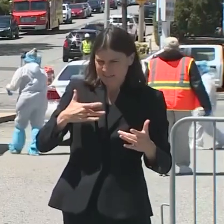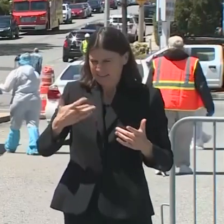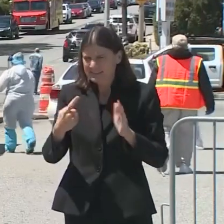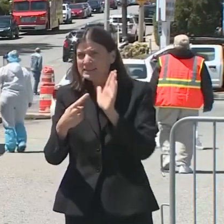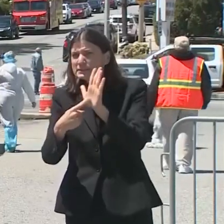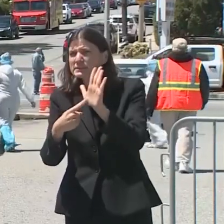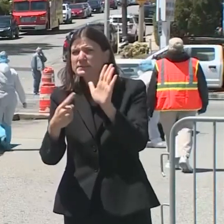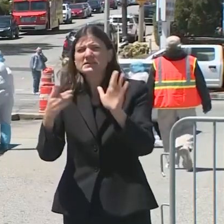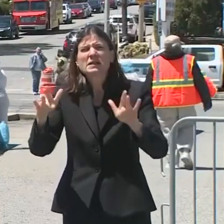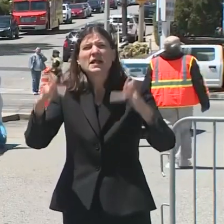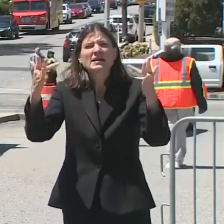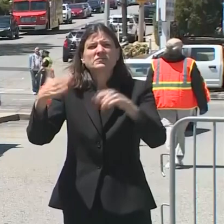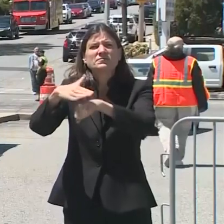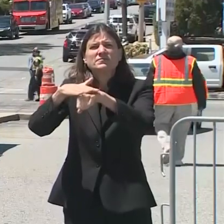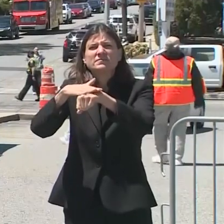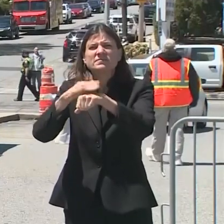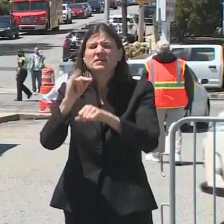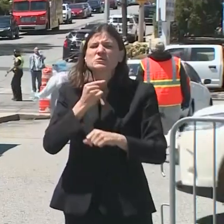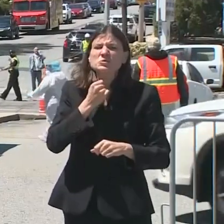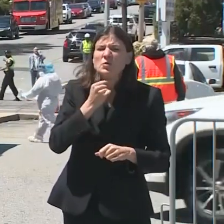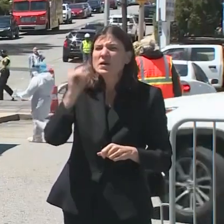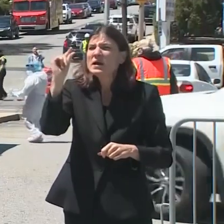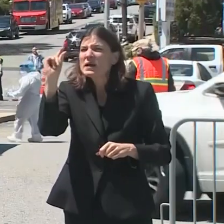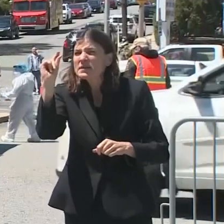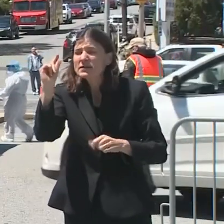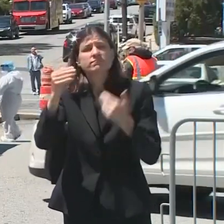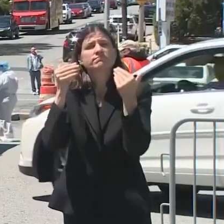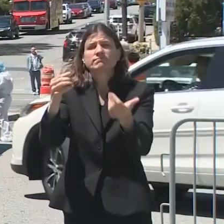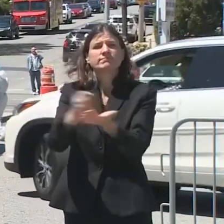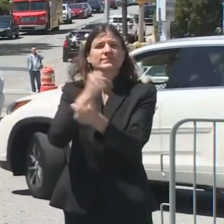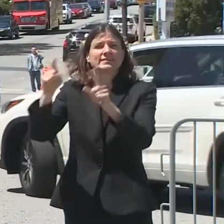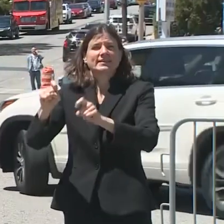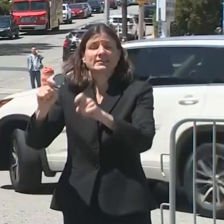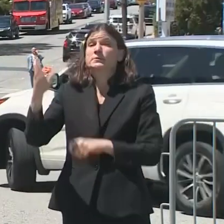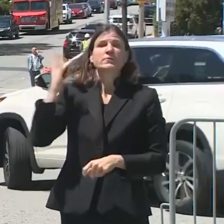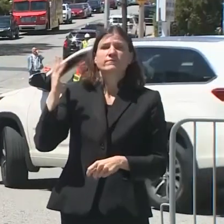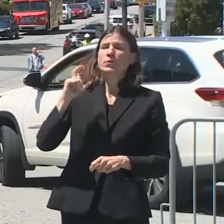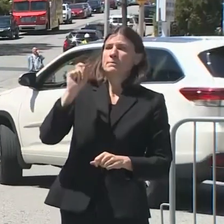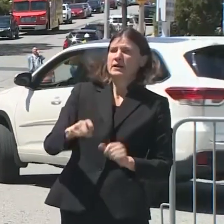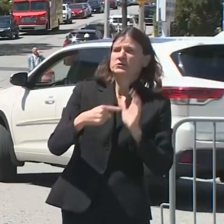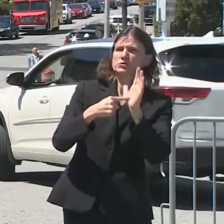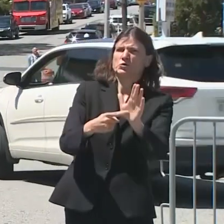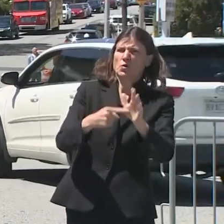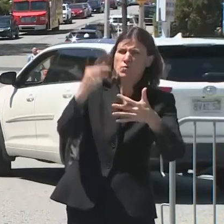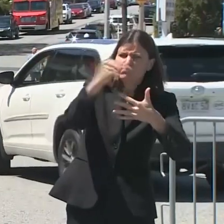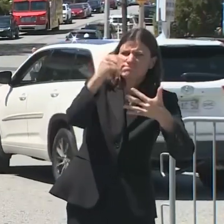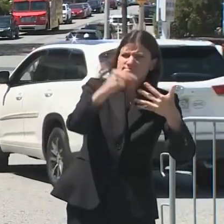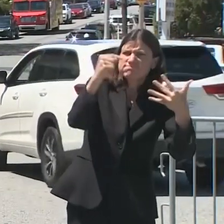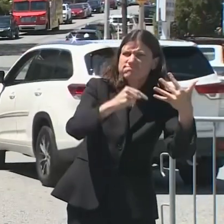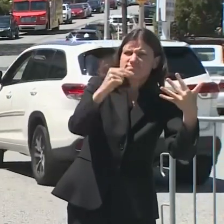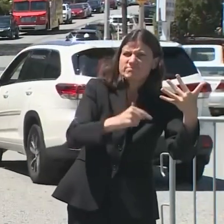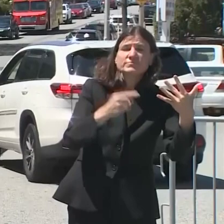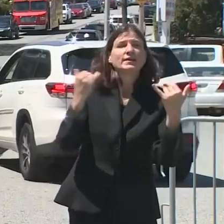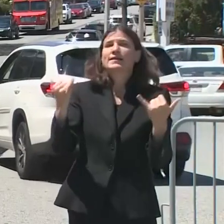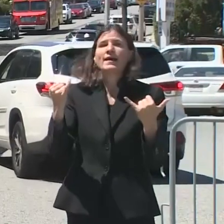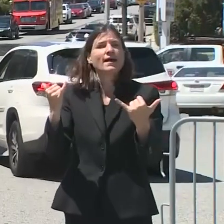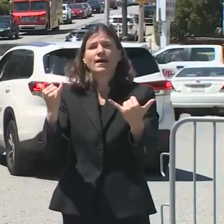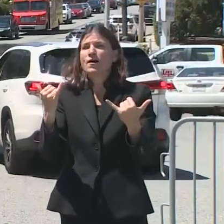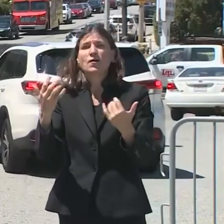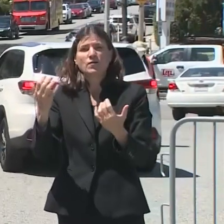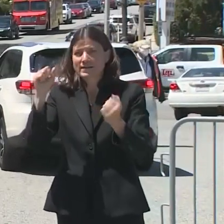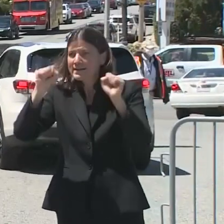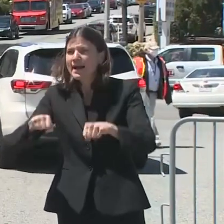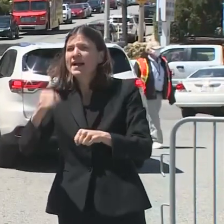tested. And as a reminder, the symptoms for COVID-19 include fever, chills, signs of a lower respiratory